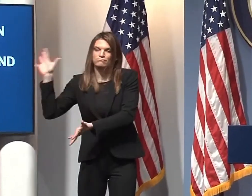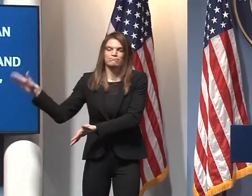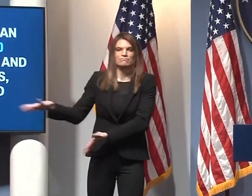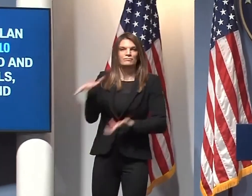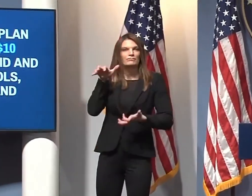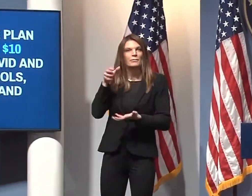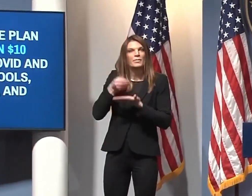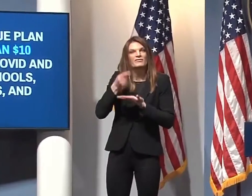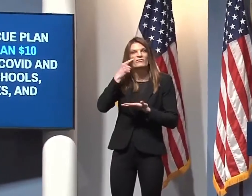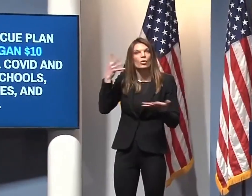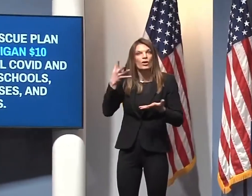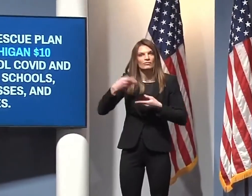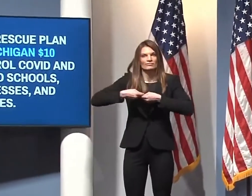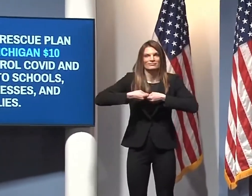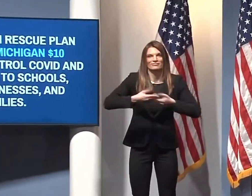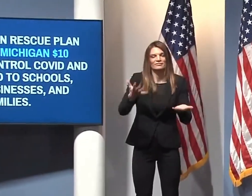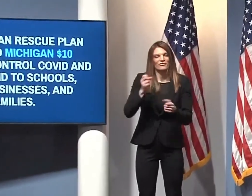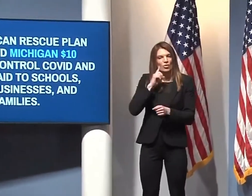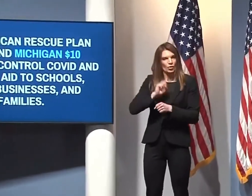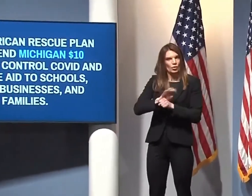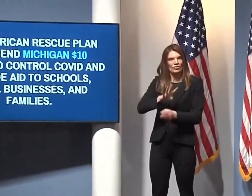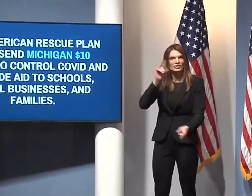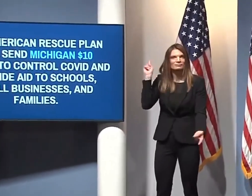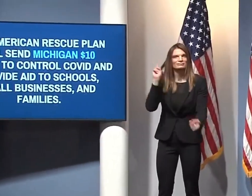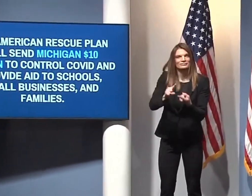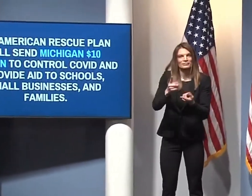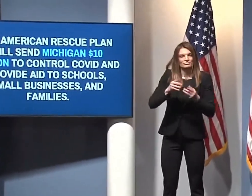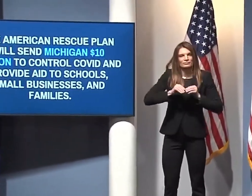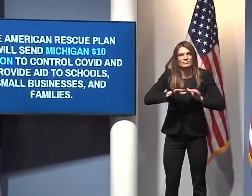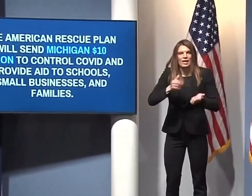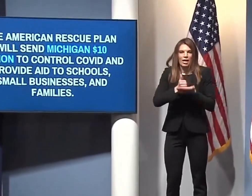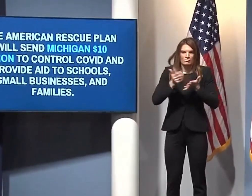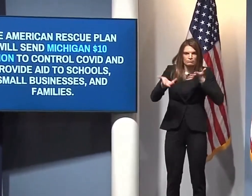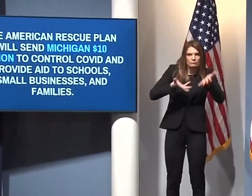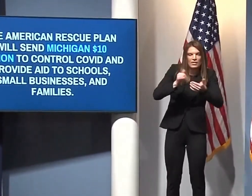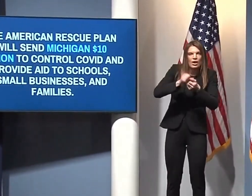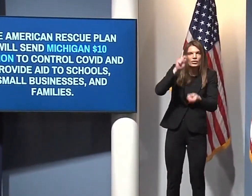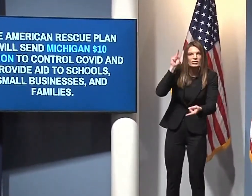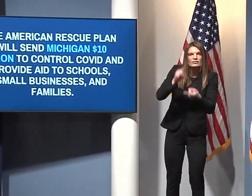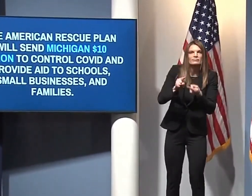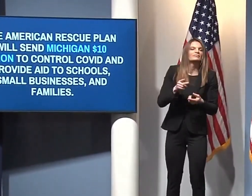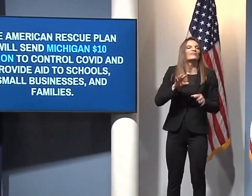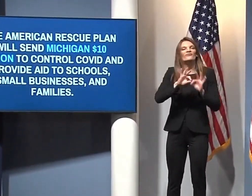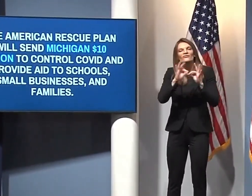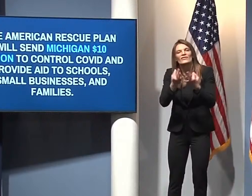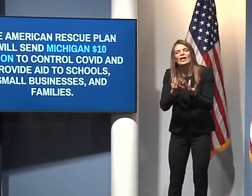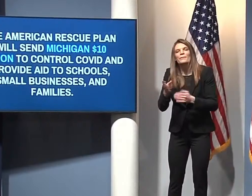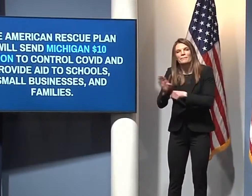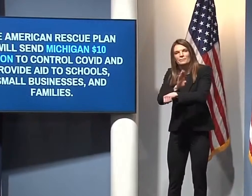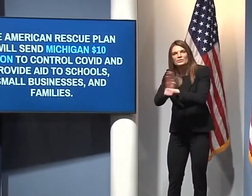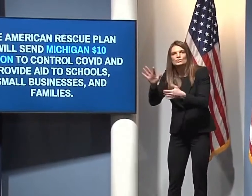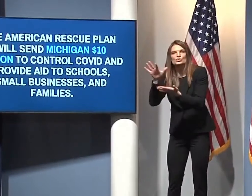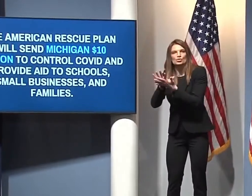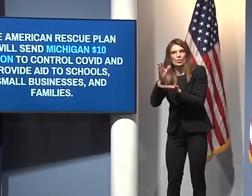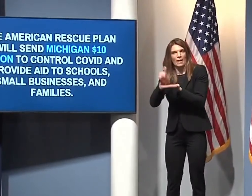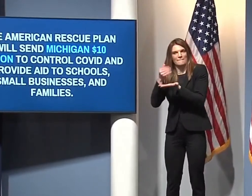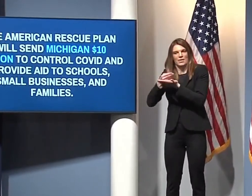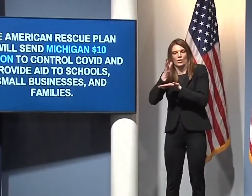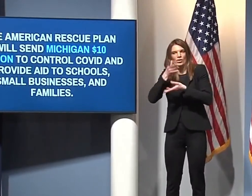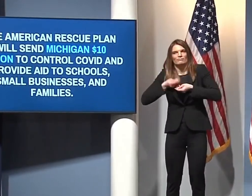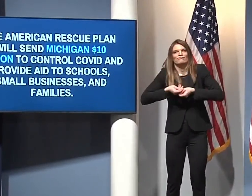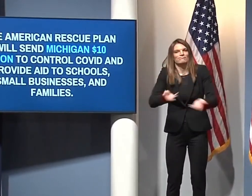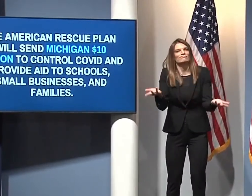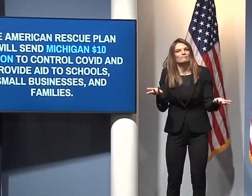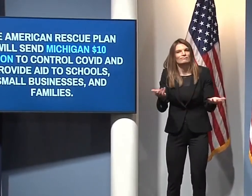provide aid to schools, small businesses, and families. Already, millions of Michiganders have gotten money